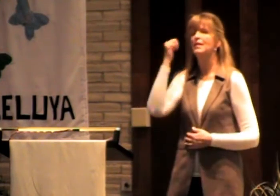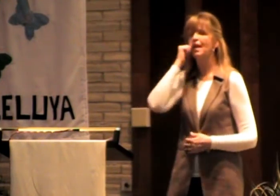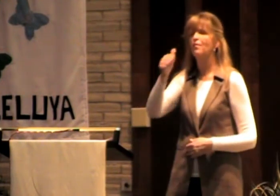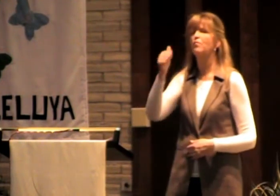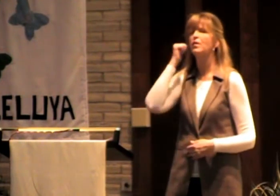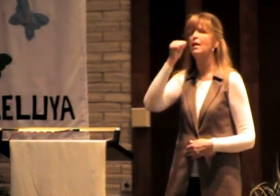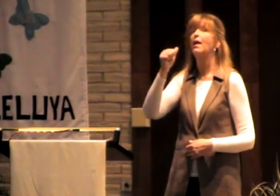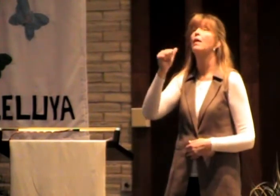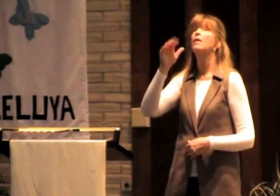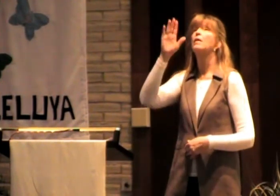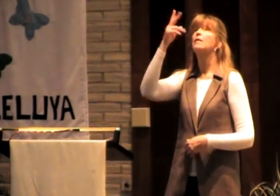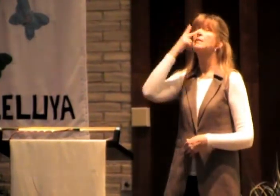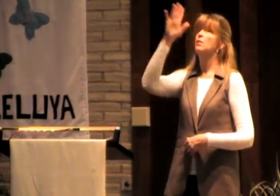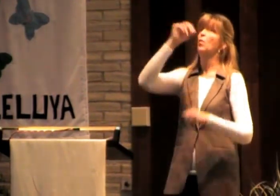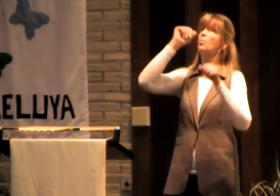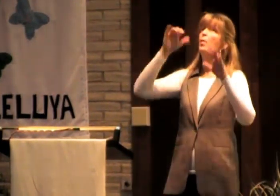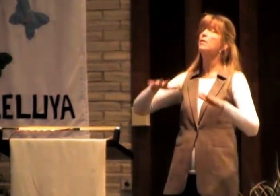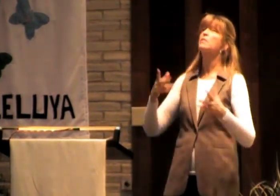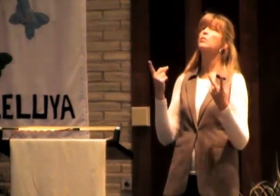there is a blessing there.